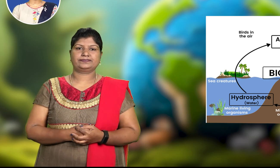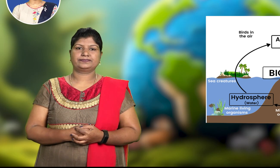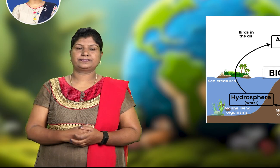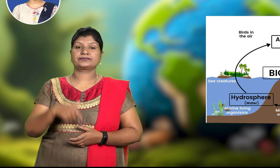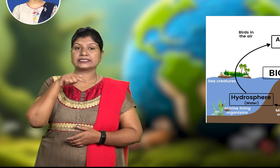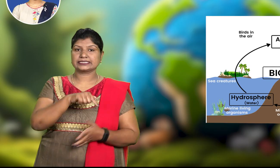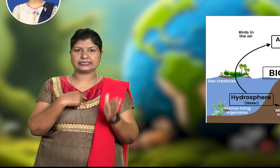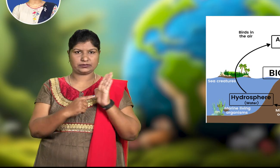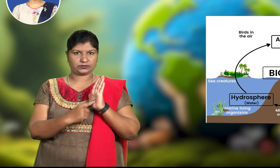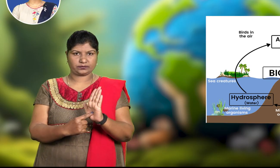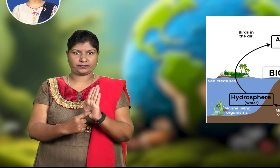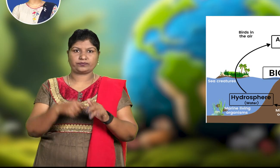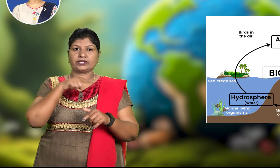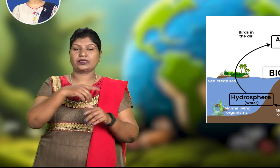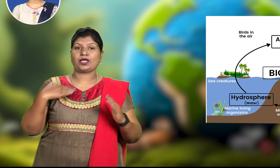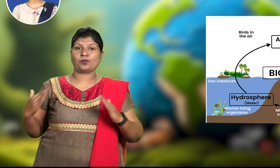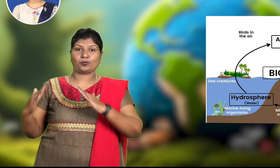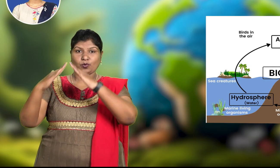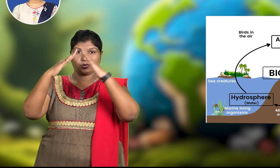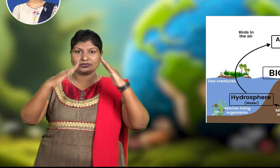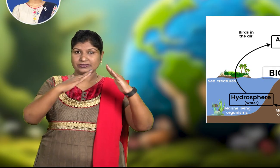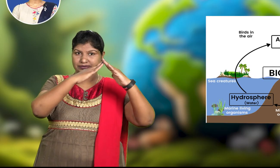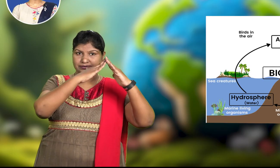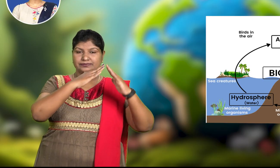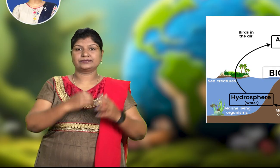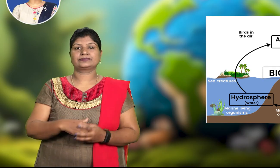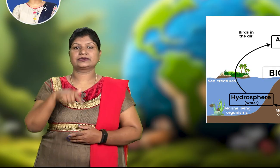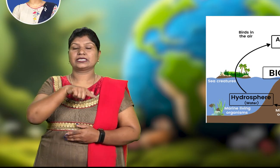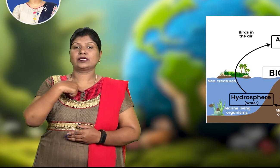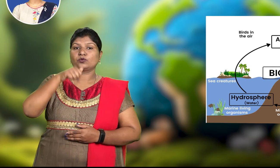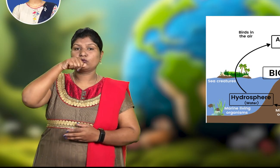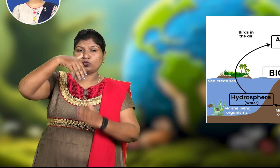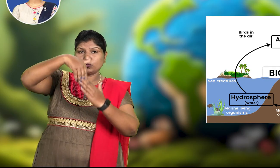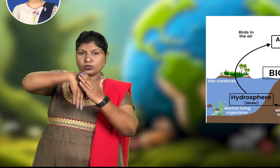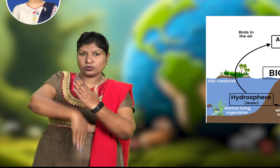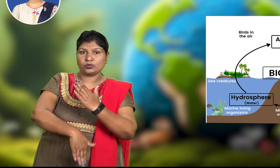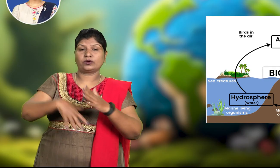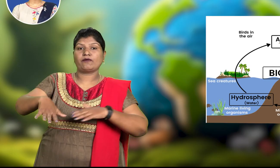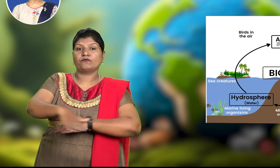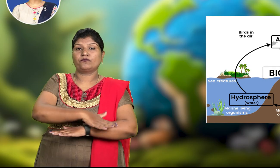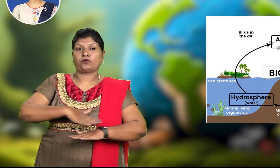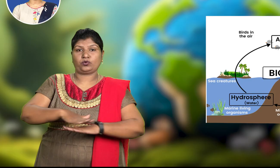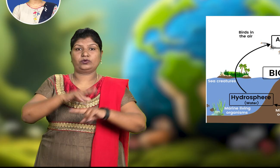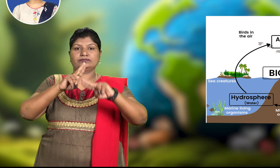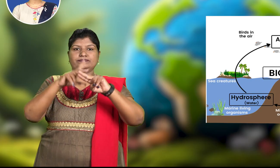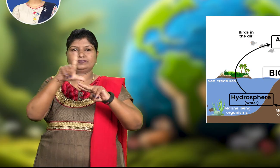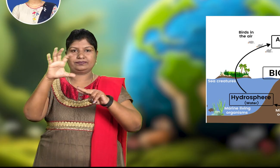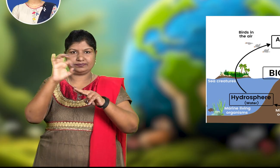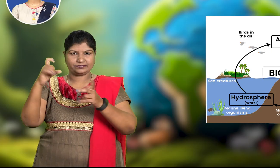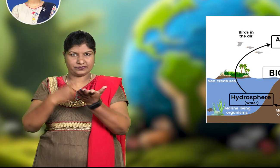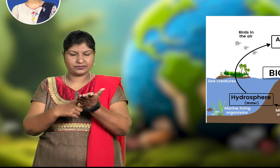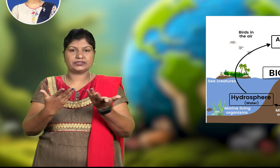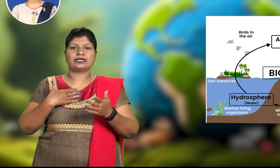It represents the mountains, the ocean floors, and the plain lands.